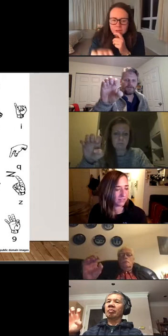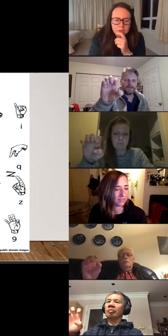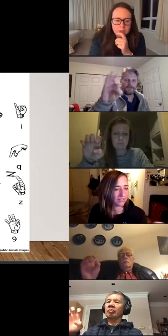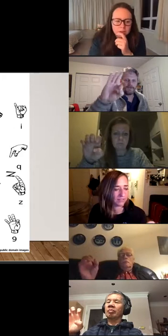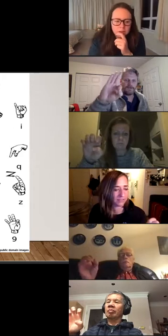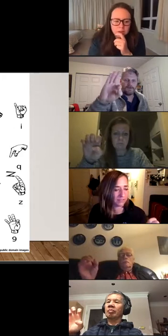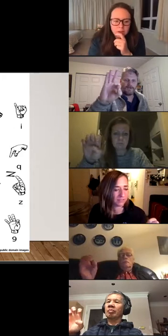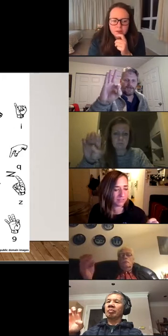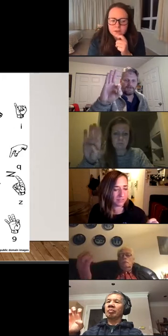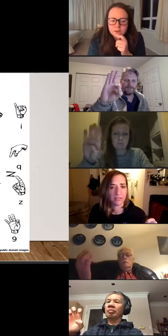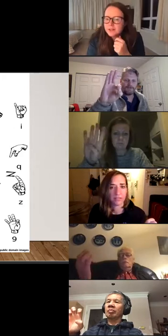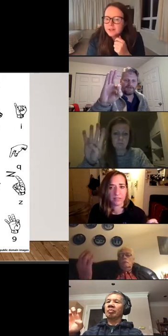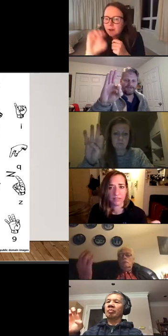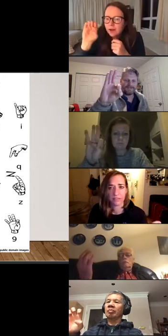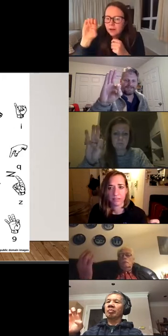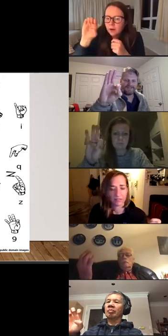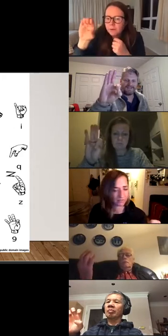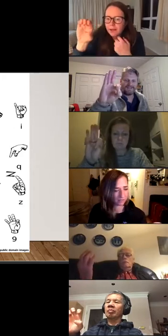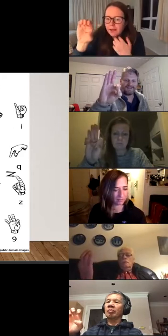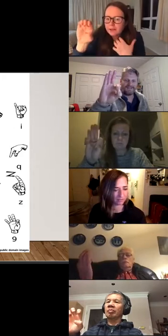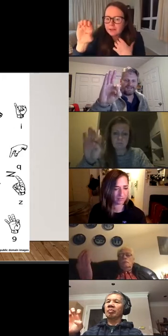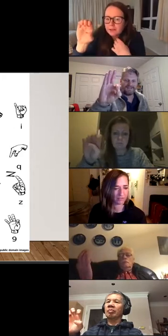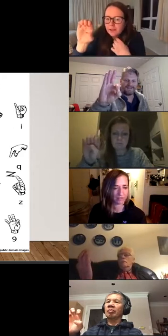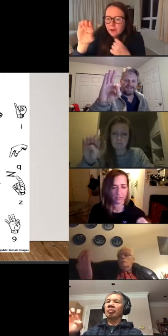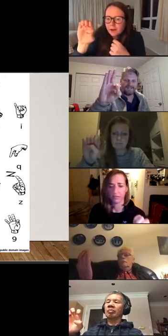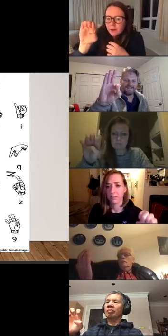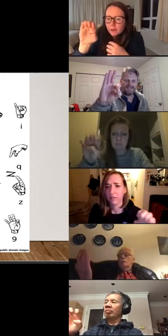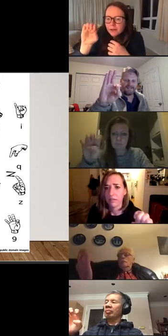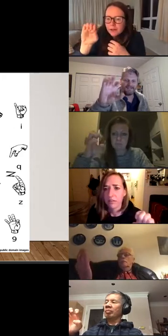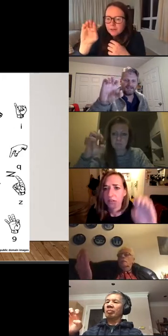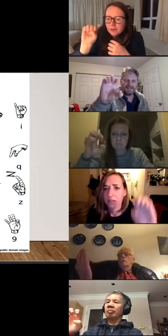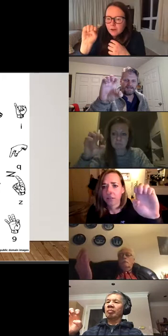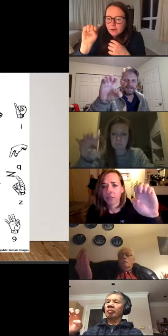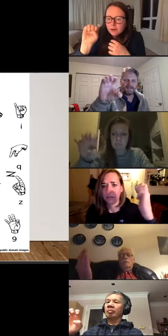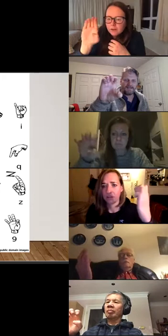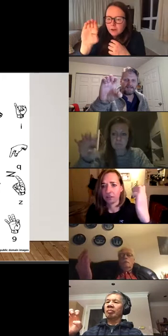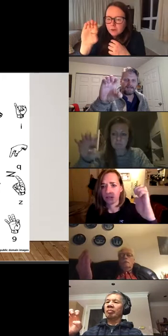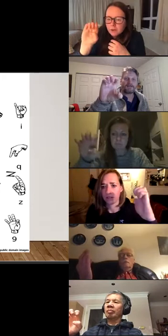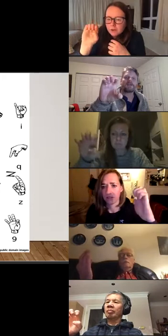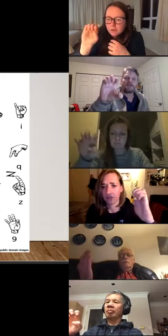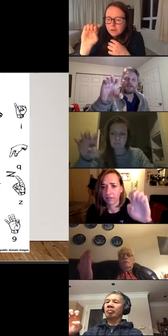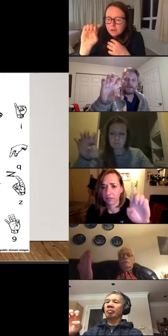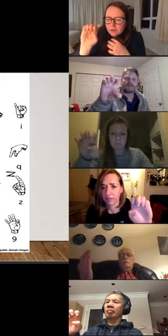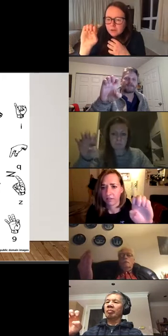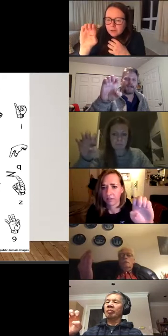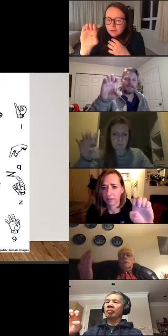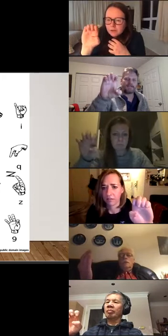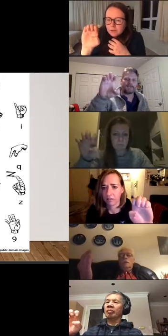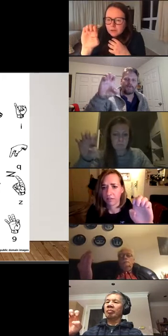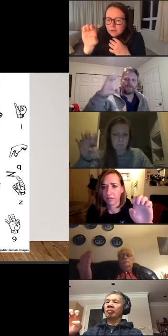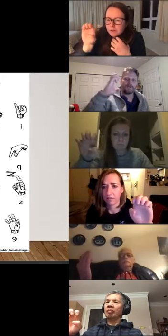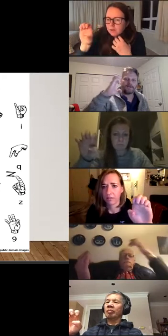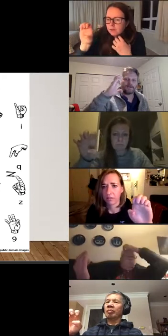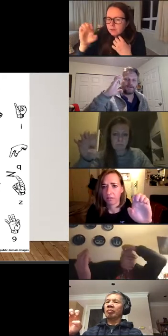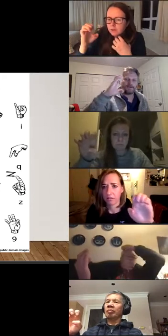F is that A-okay? Is E quite an open hand? Is E quite an open hand? So it's not a closed hand? Correct, yeah, E is